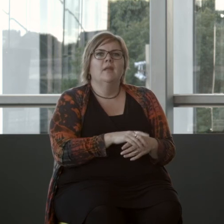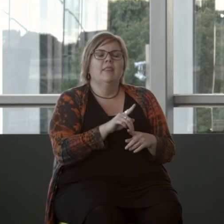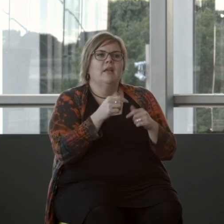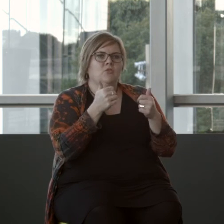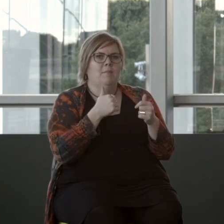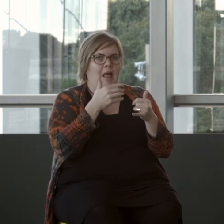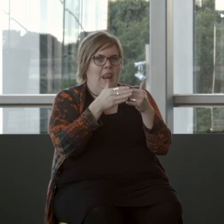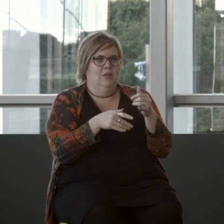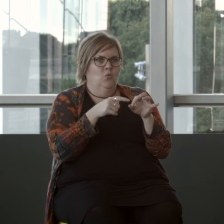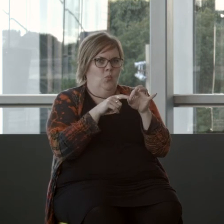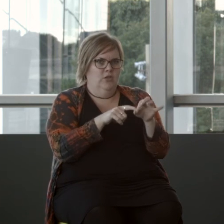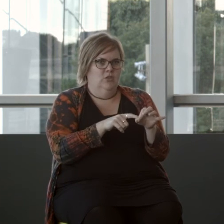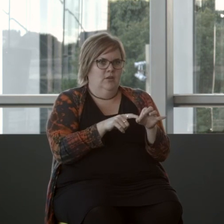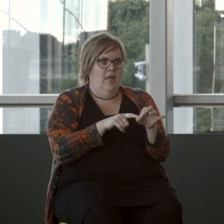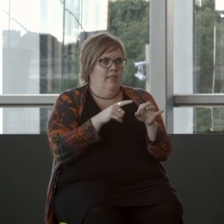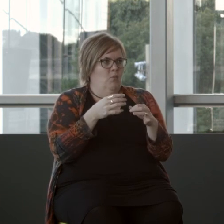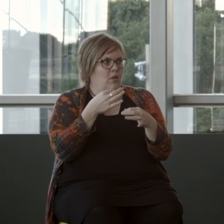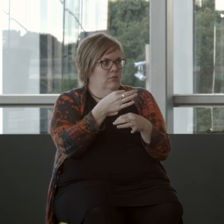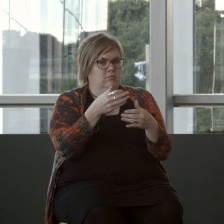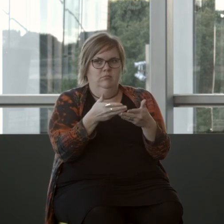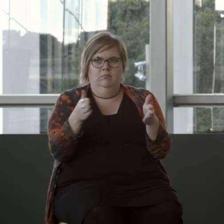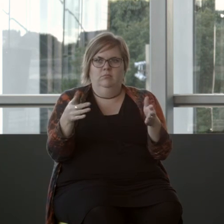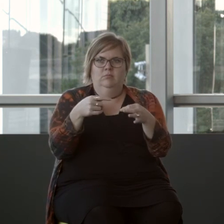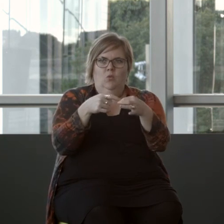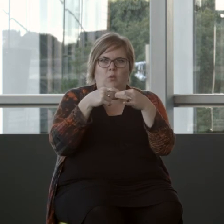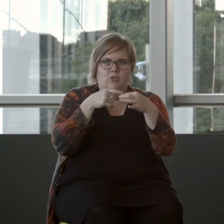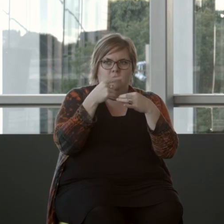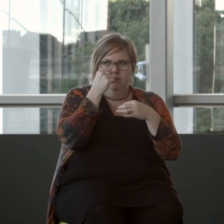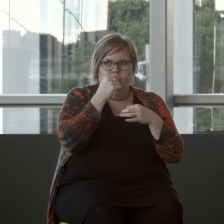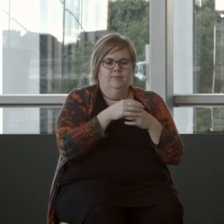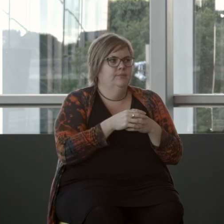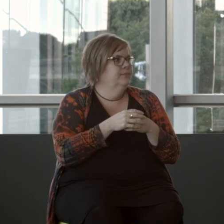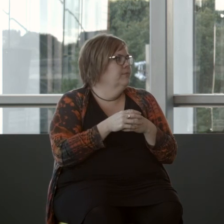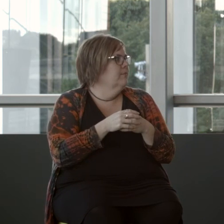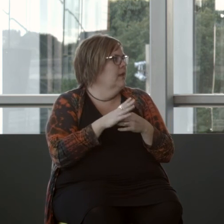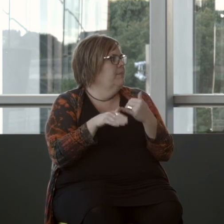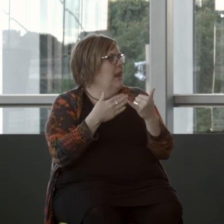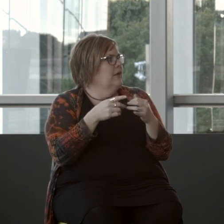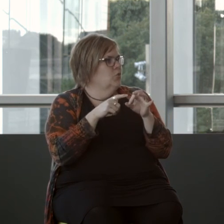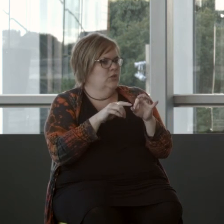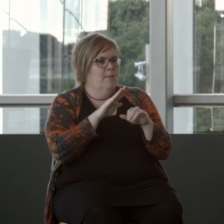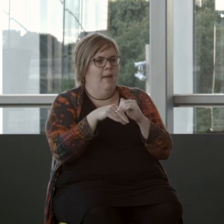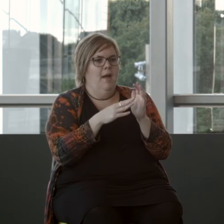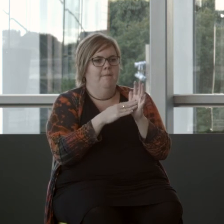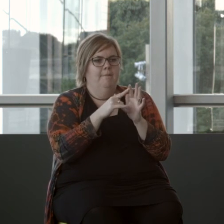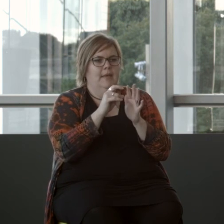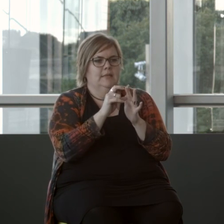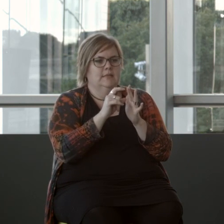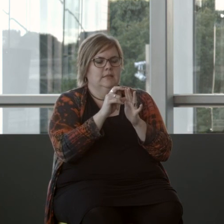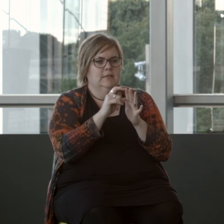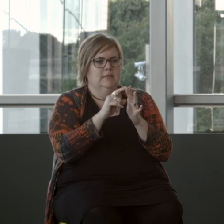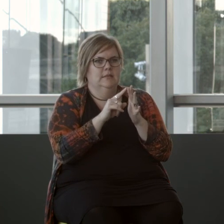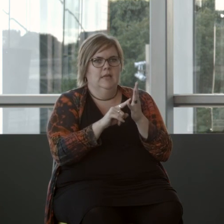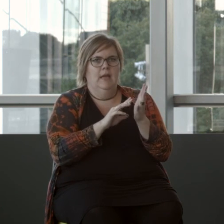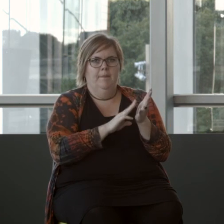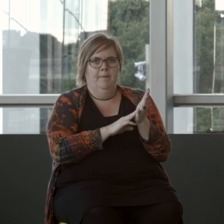my last question, and then perhaps we should open up the conversation to the audience. The last question has to do with medium. You work with a